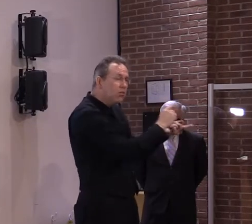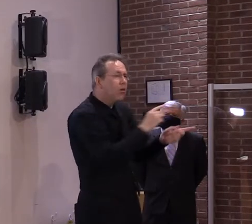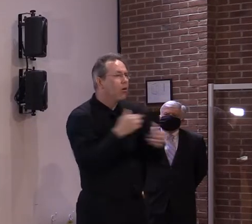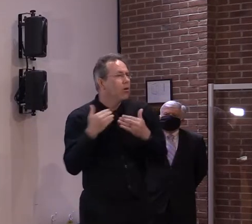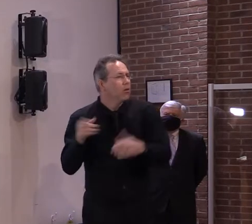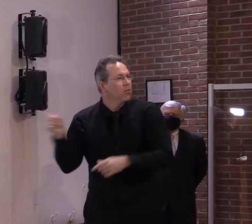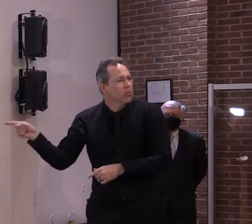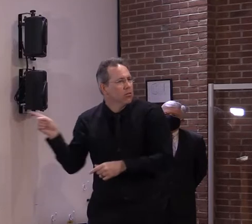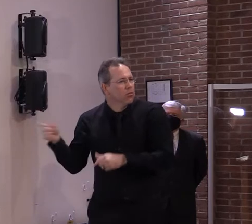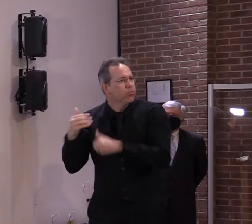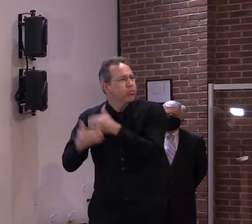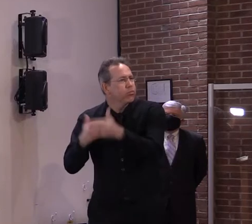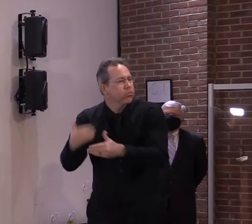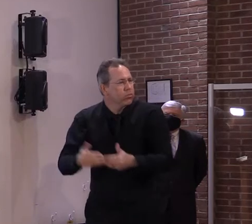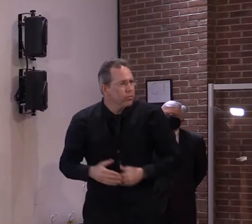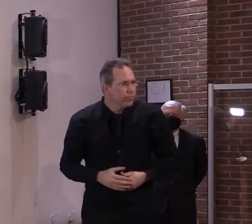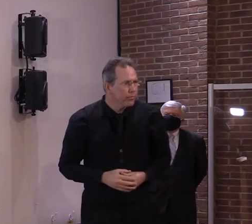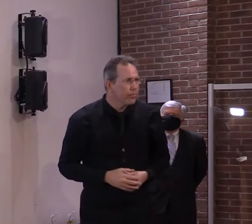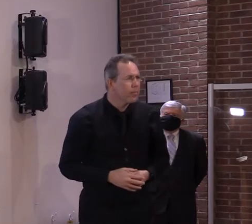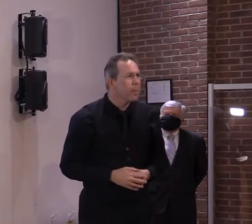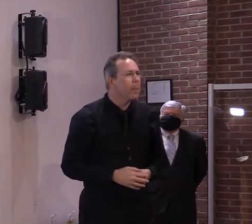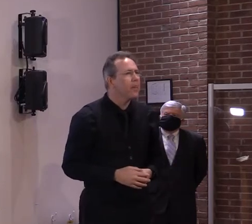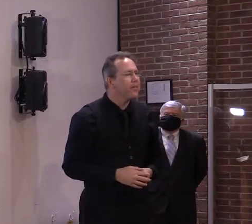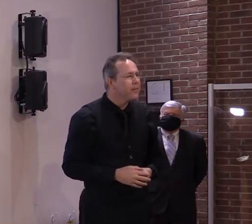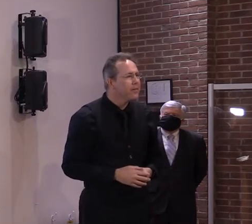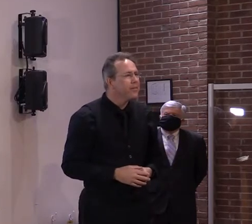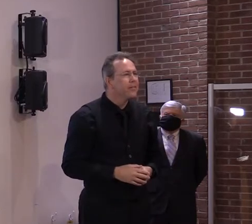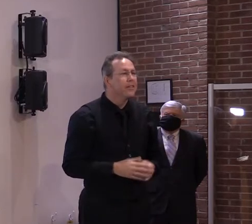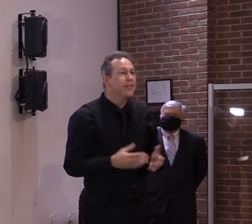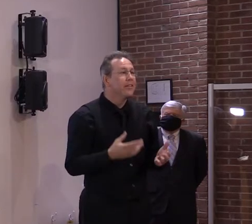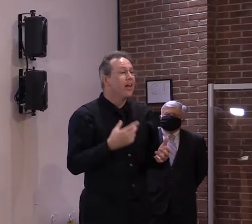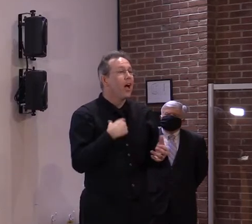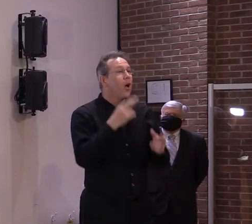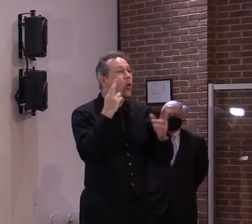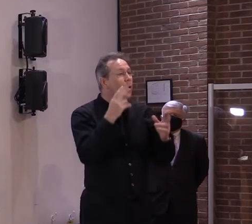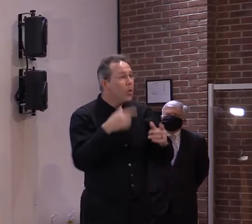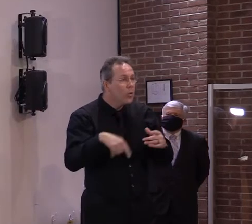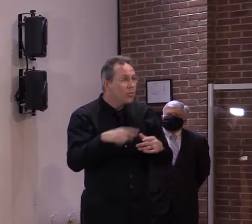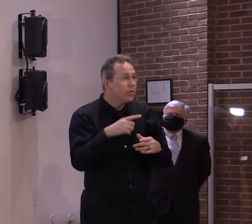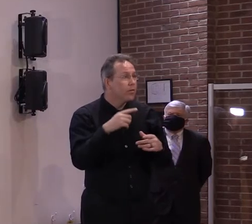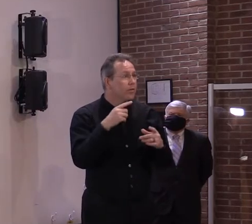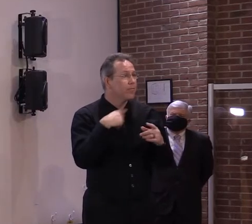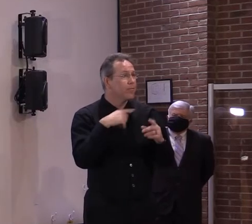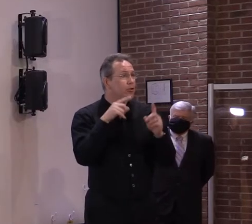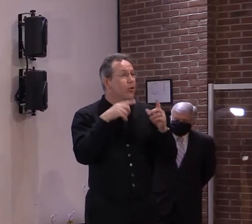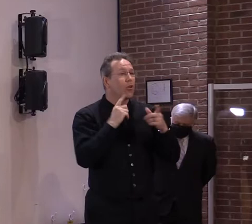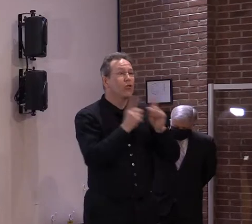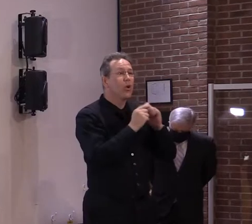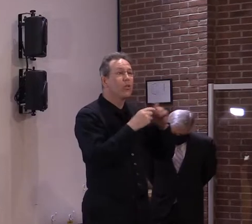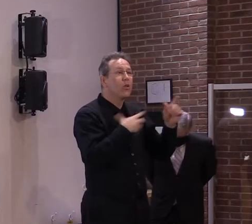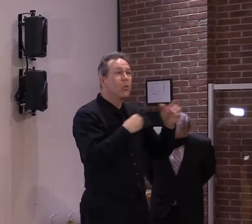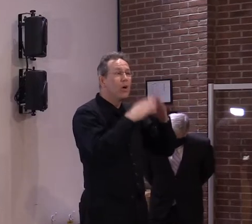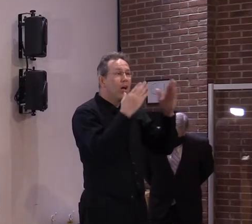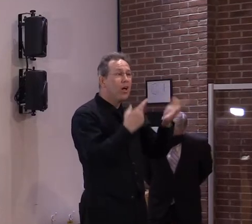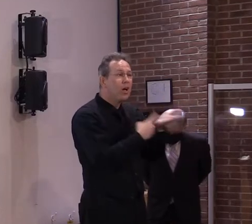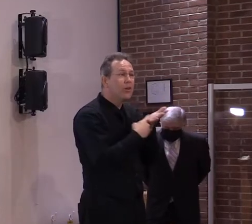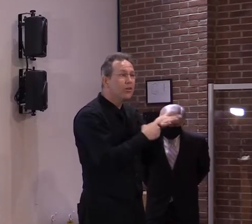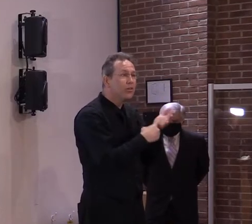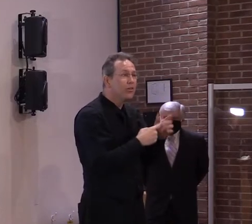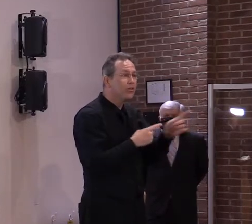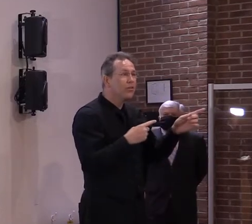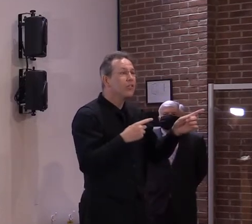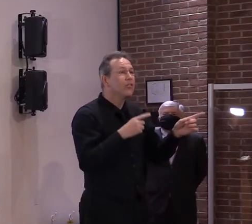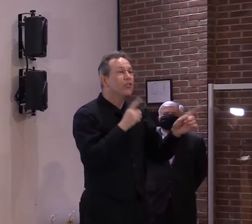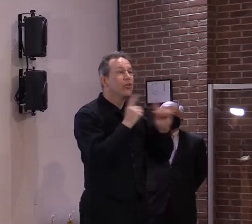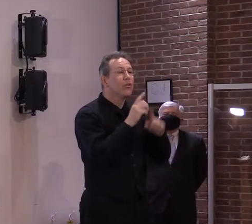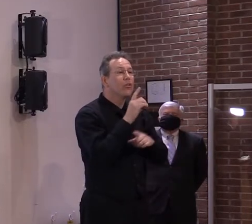well, there's some hope. I mean, I heard on the White House call again, Dr. Fauci was talking some about the